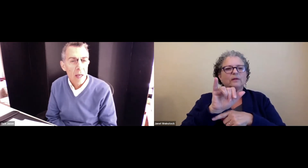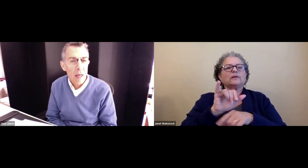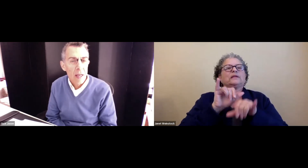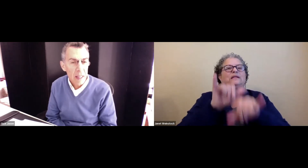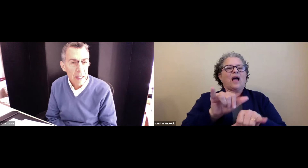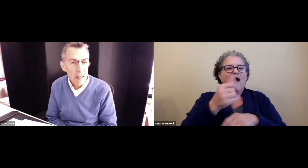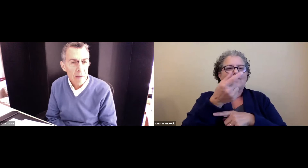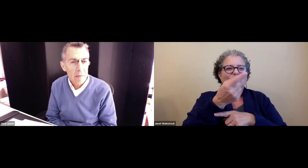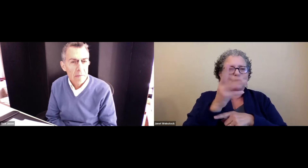Italy